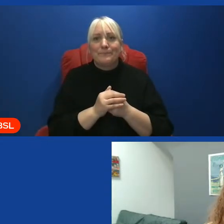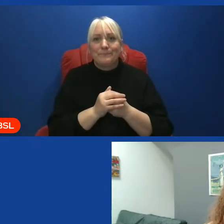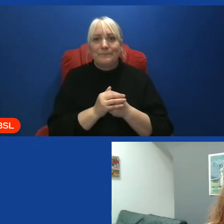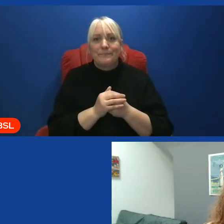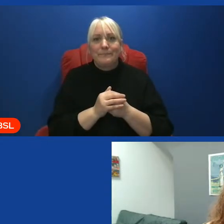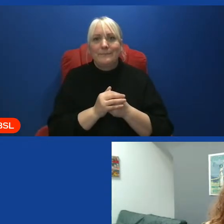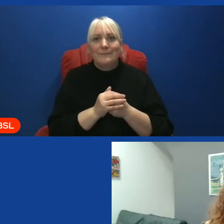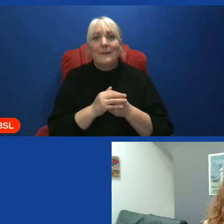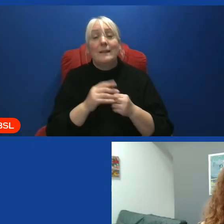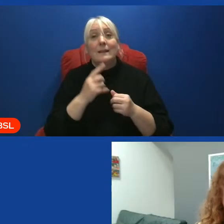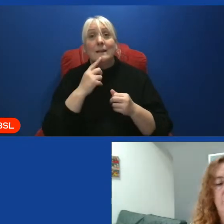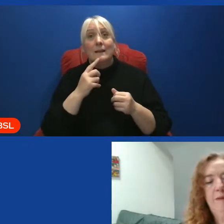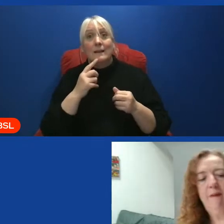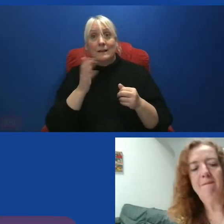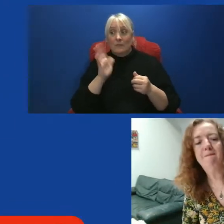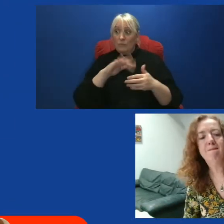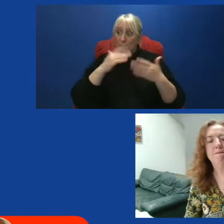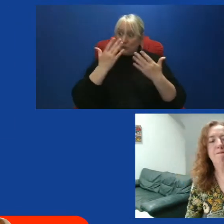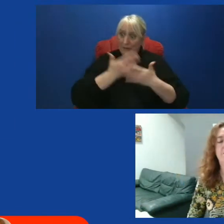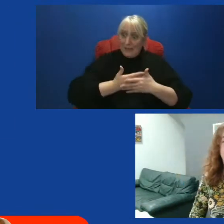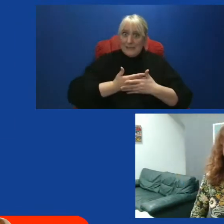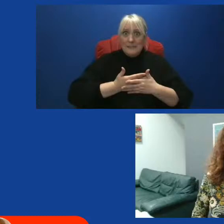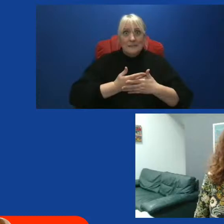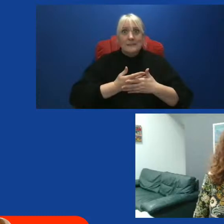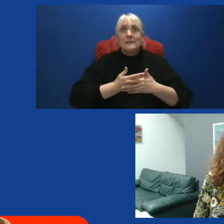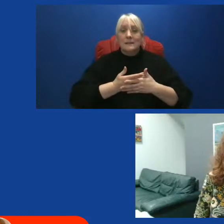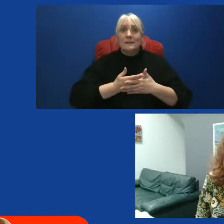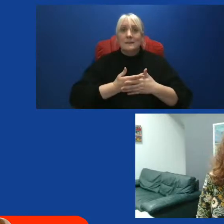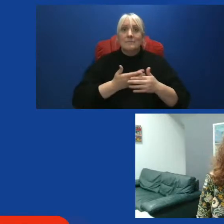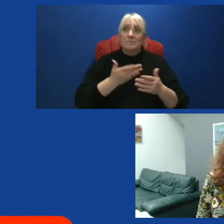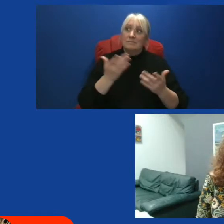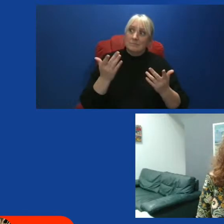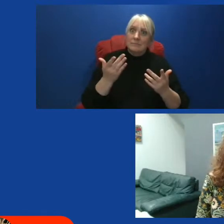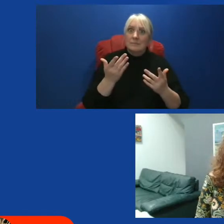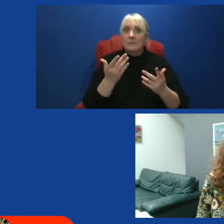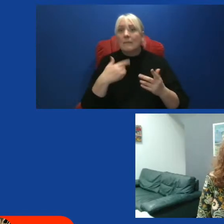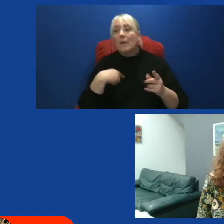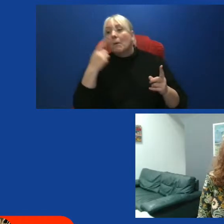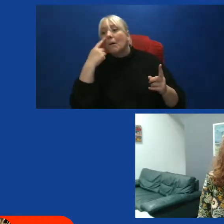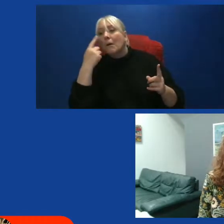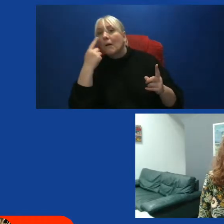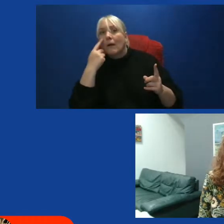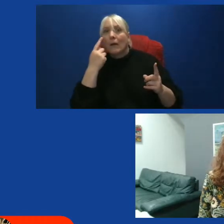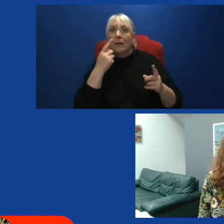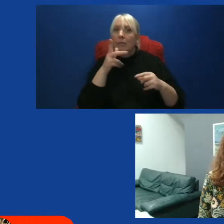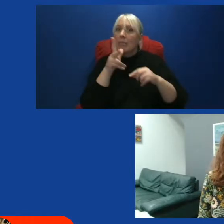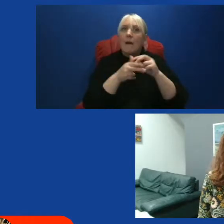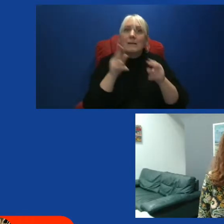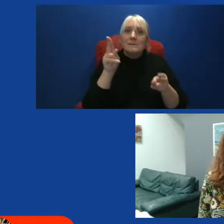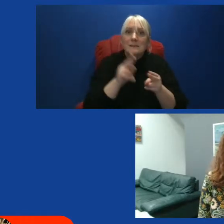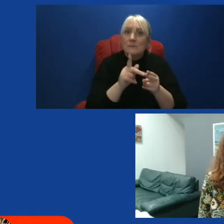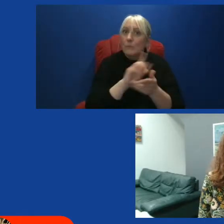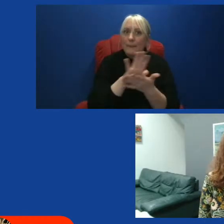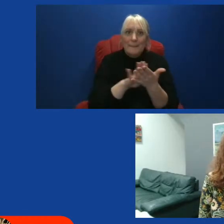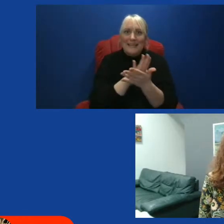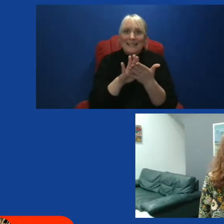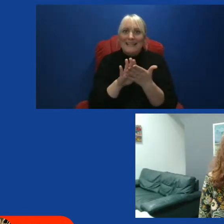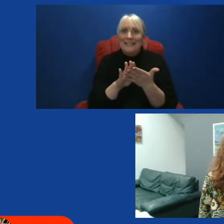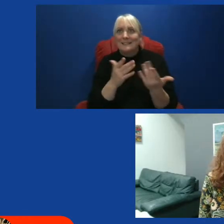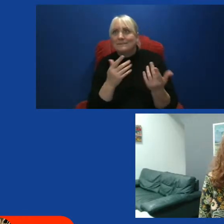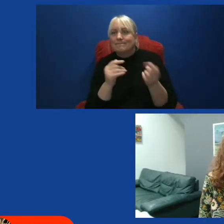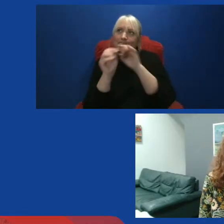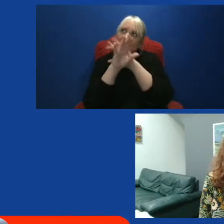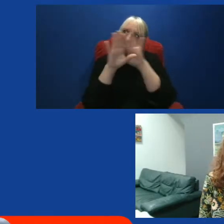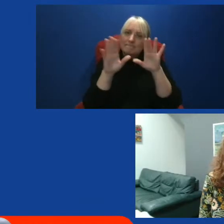the takeaway from tonight is watch this space in terms of the detail about what all these cuts mean in reality, both to our members, but also